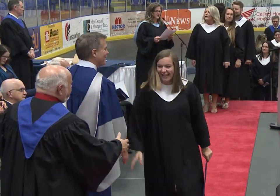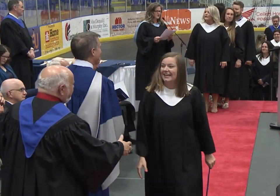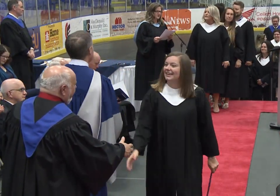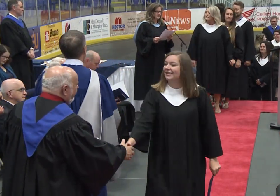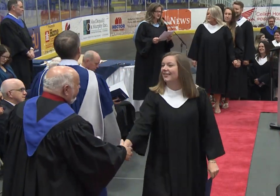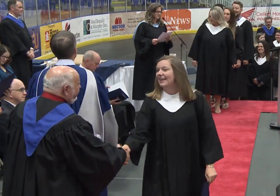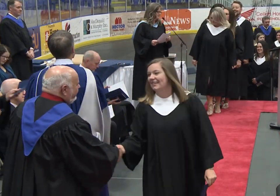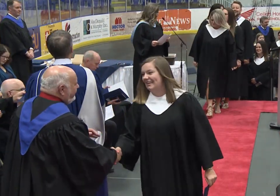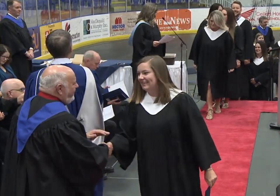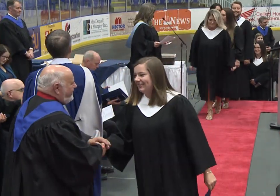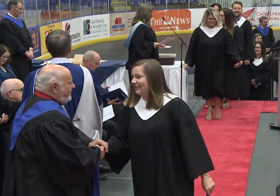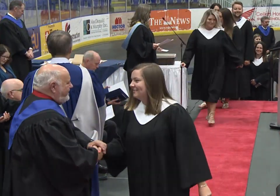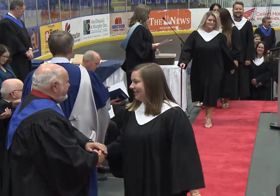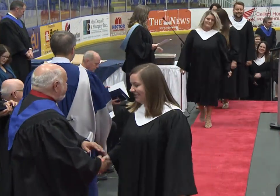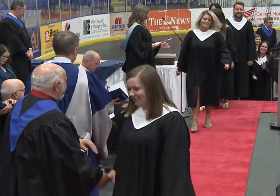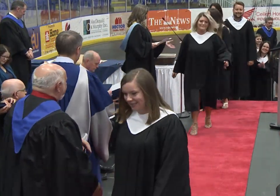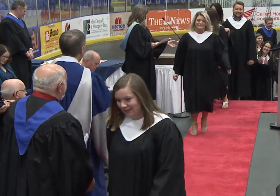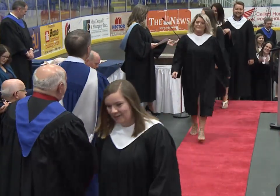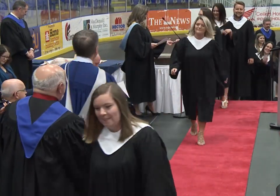Tanya Richard.